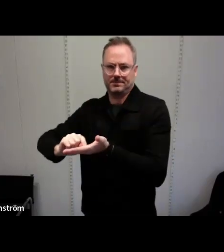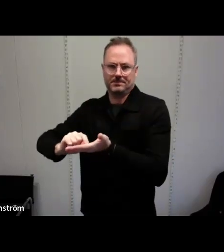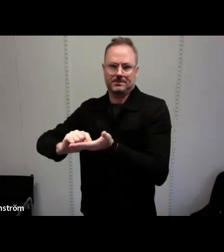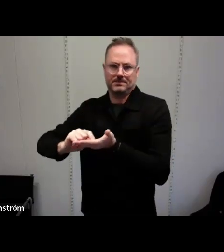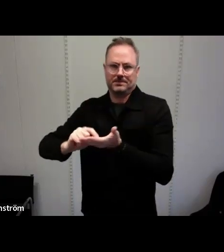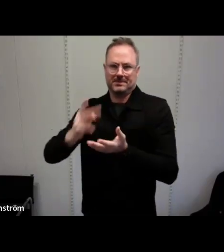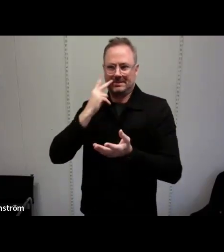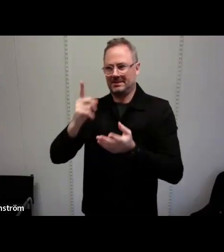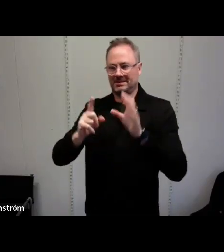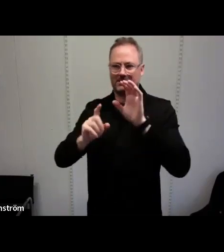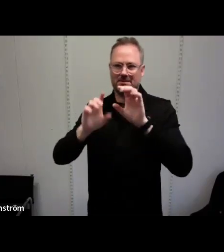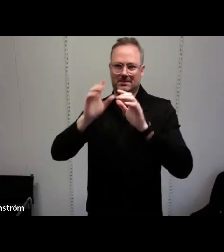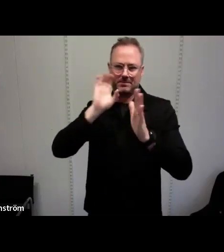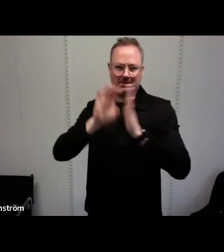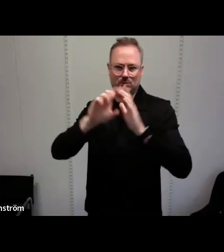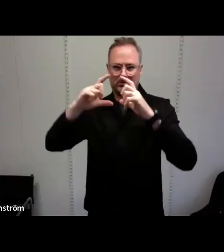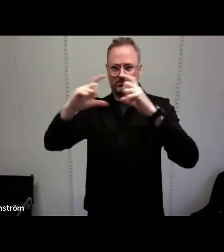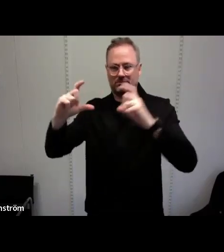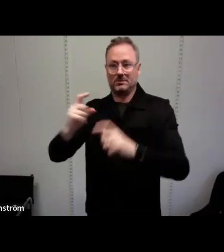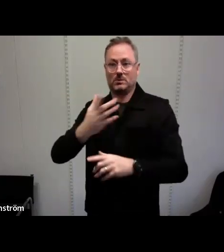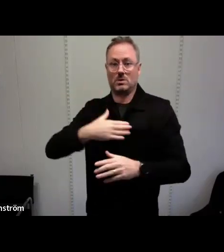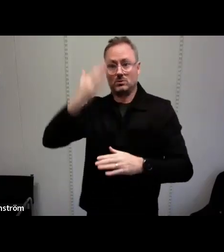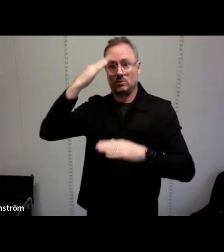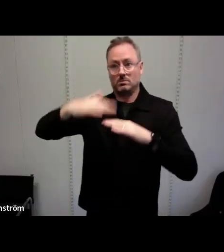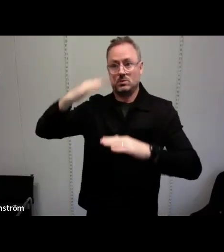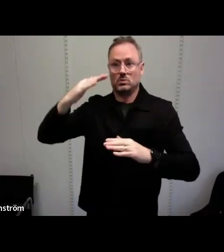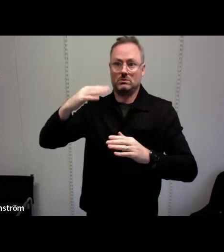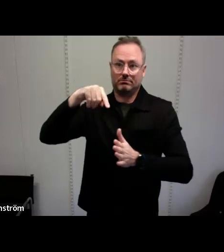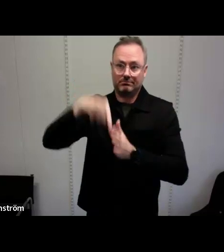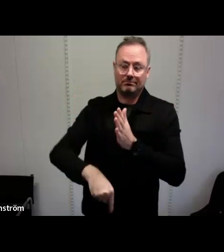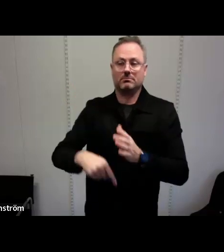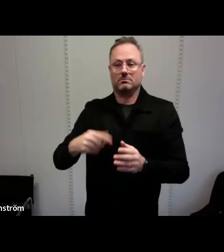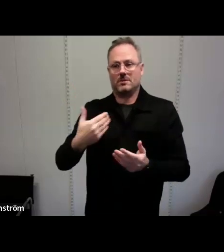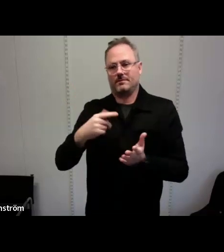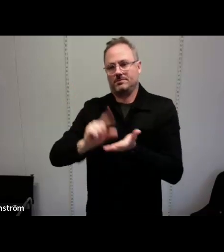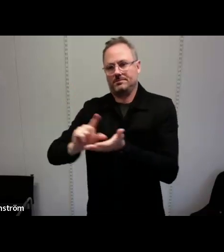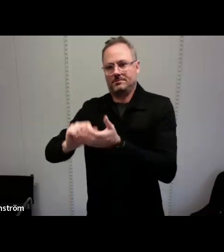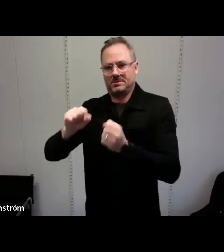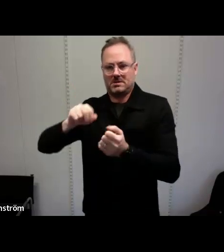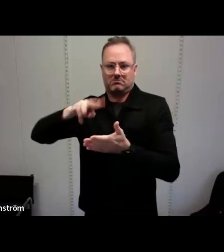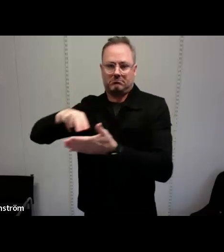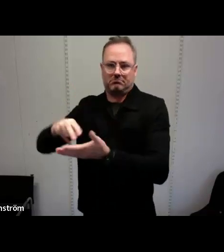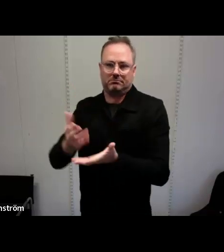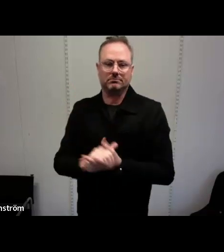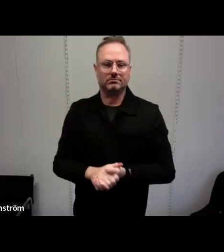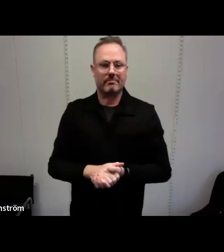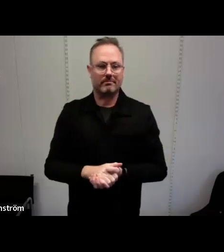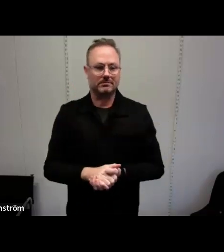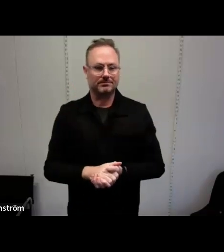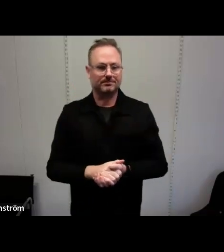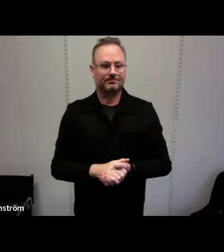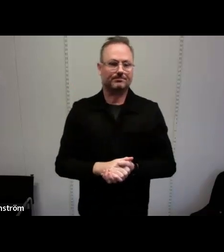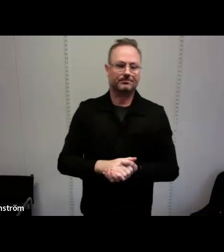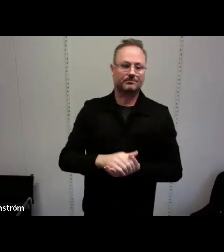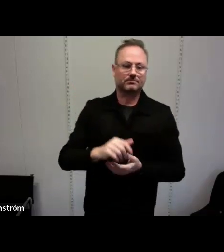two assessments that we have, that we've done research on, we do have them published already. And if you'd like to know more about them in detail,